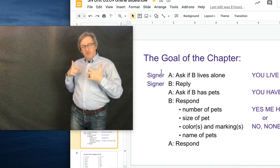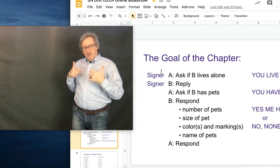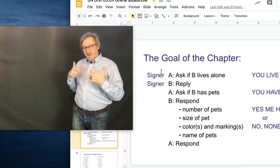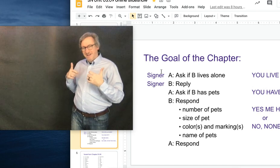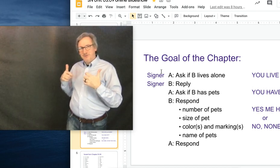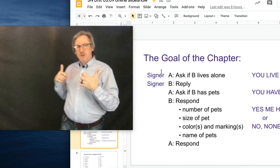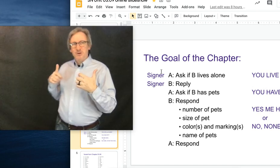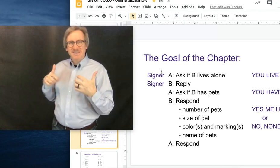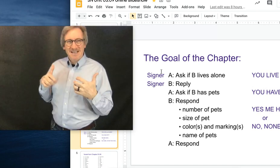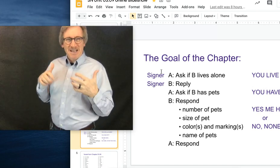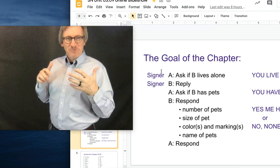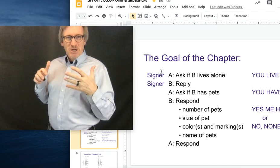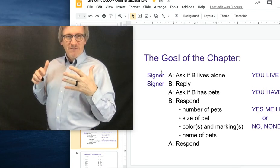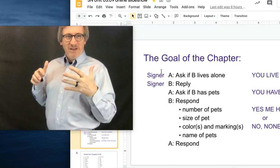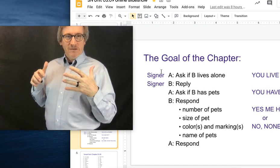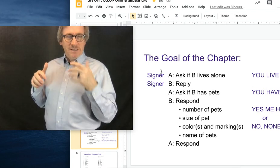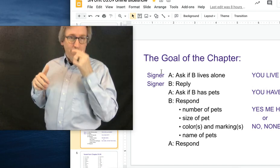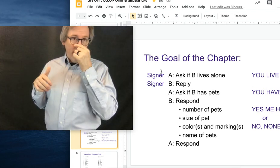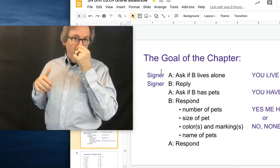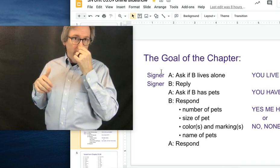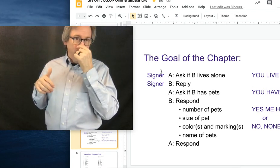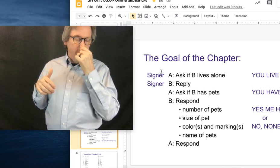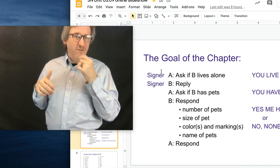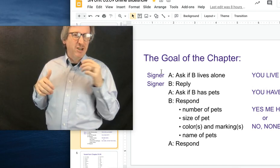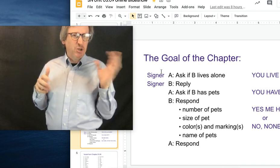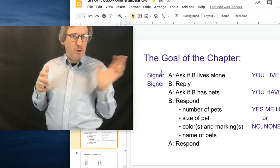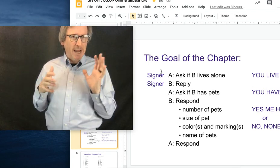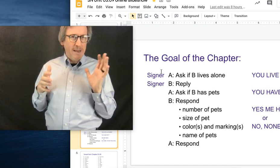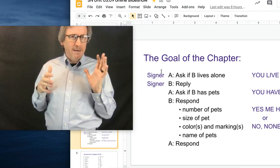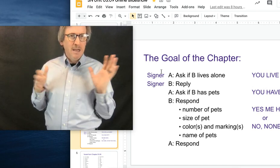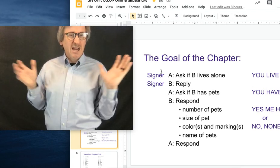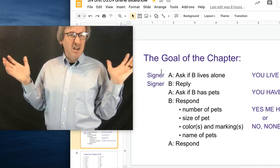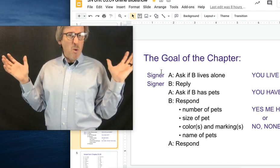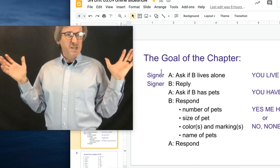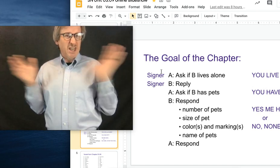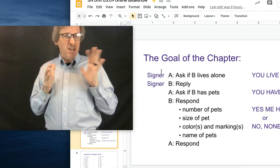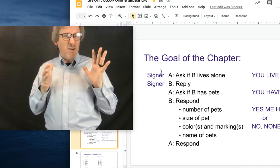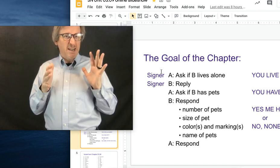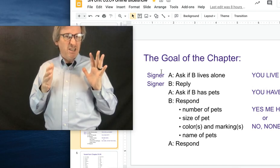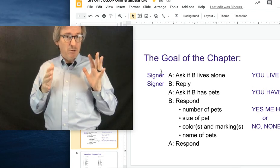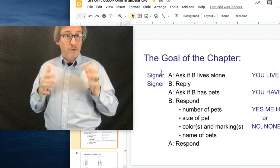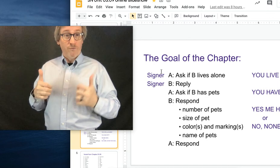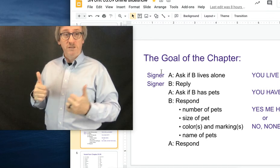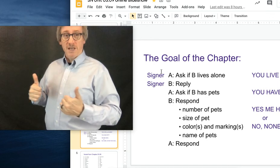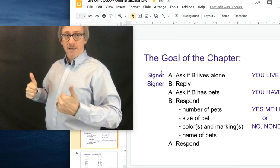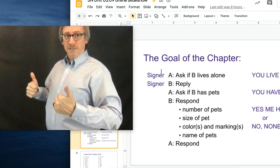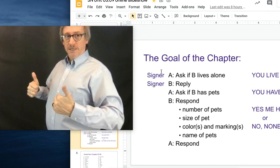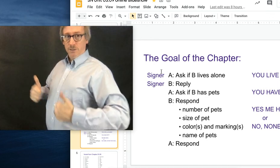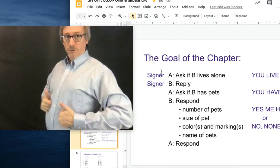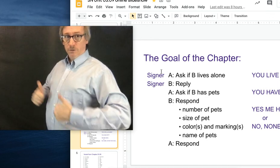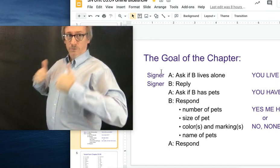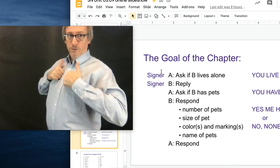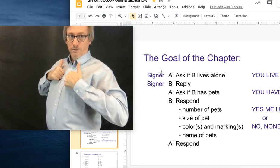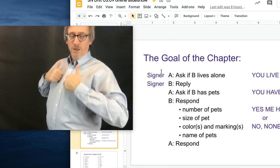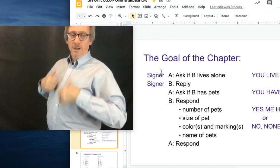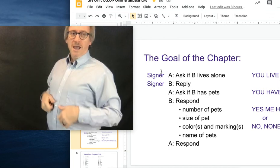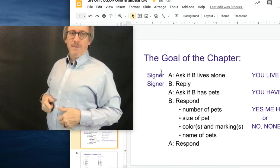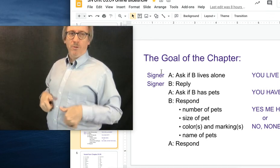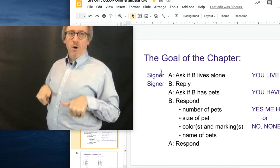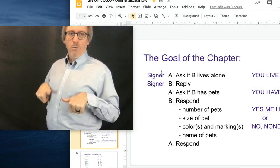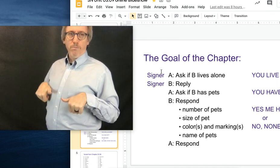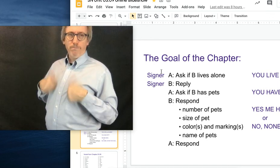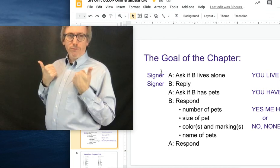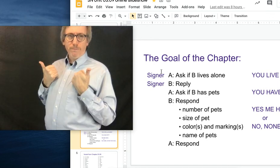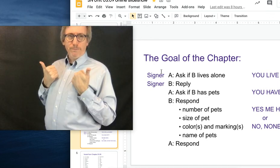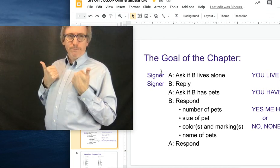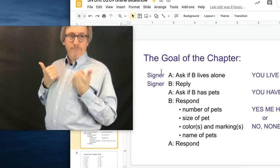And you'll notice as watching videos that people will do sort of a shorthand, almost a contraction, where the full sign is this, do, and people